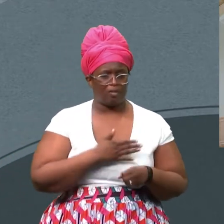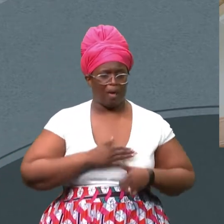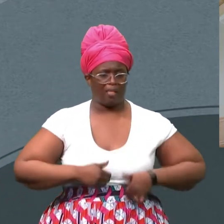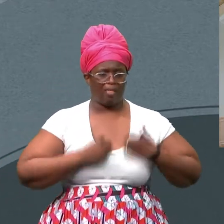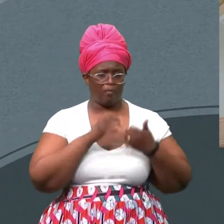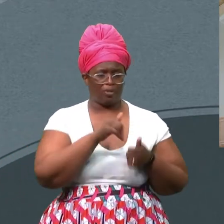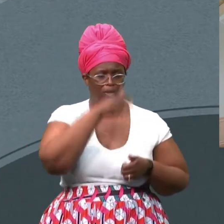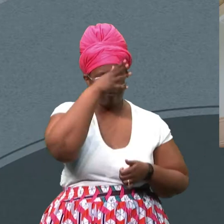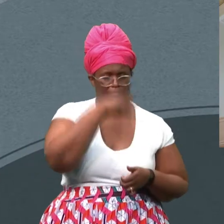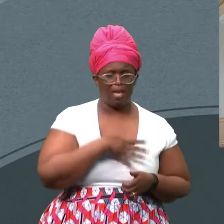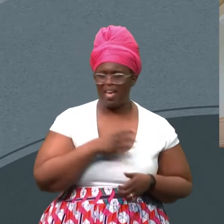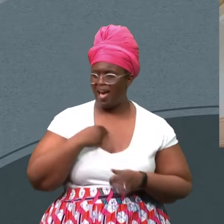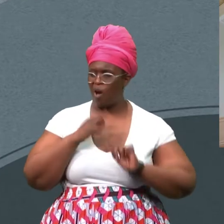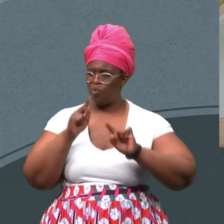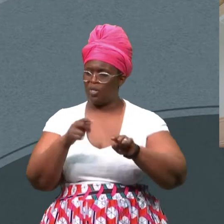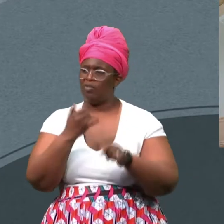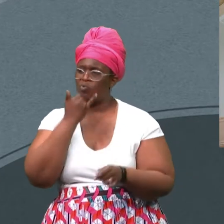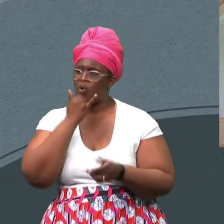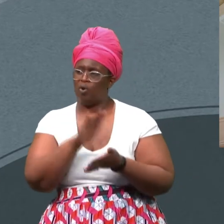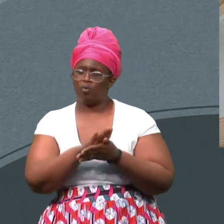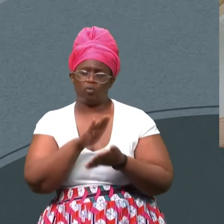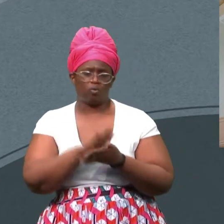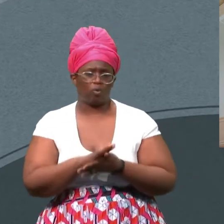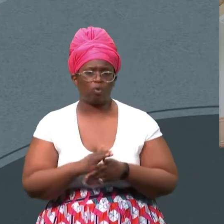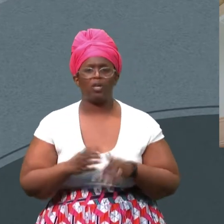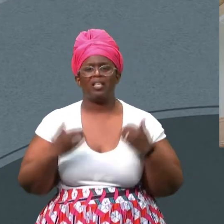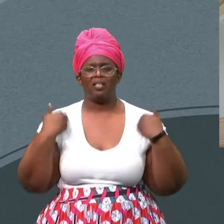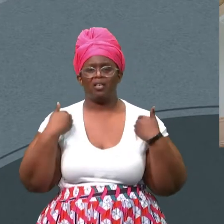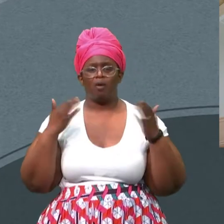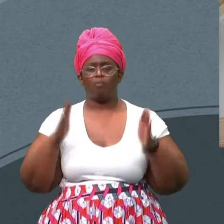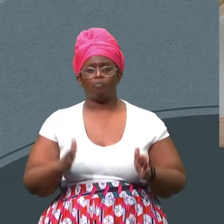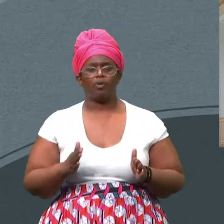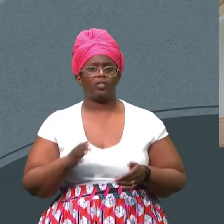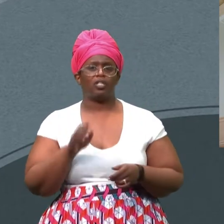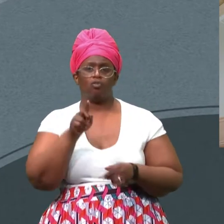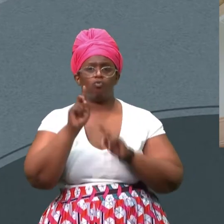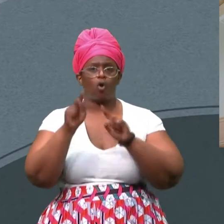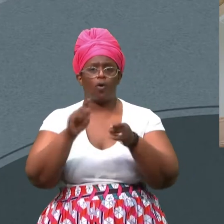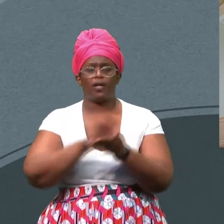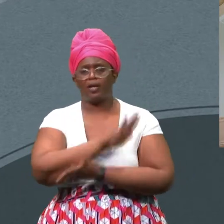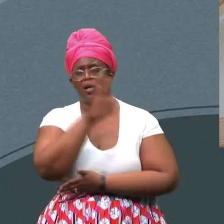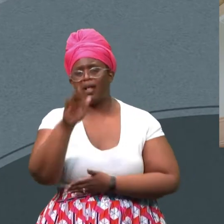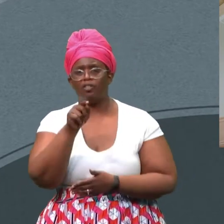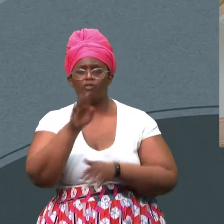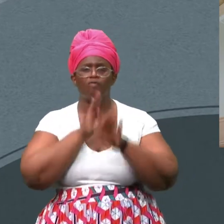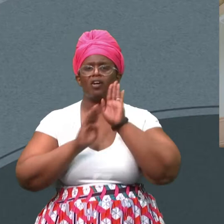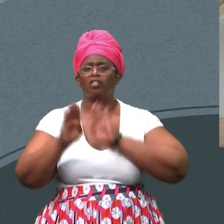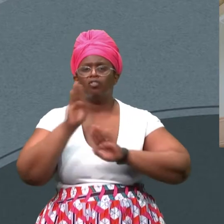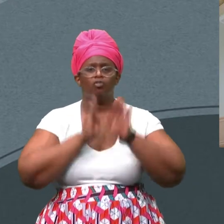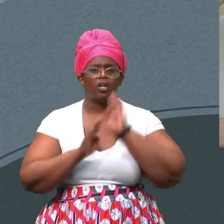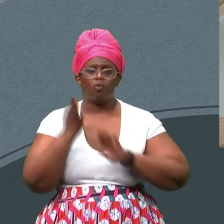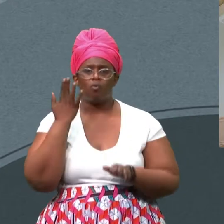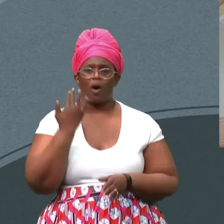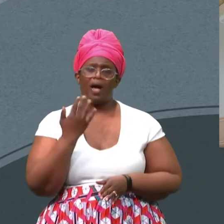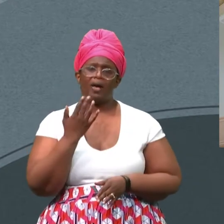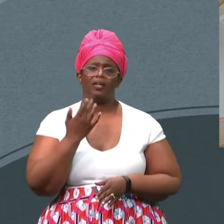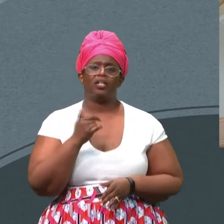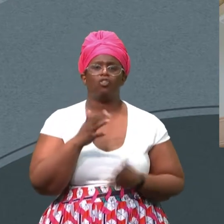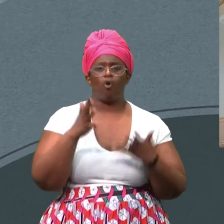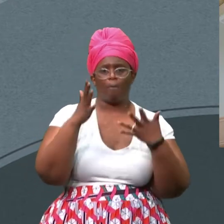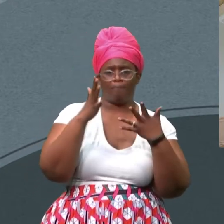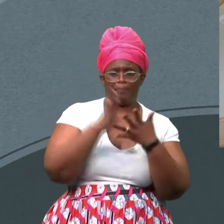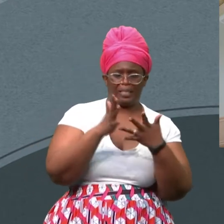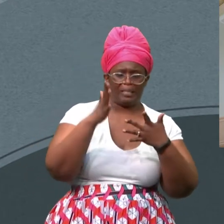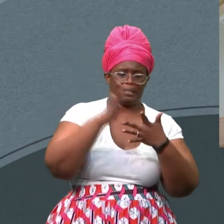the wrong school. Some young person that's in college I'm talking to right now. And you're frustrated because the first 2 years you chose the